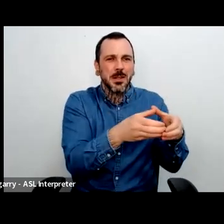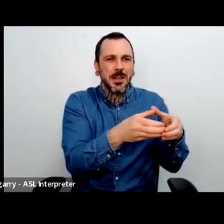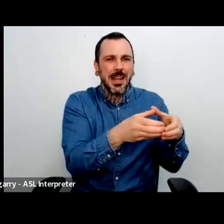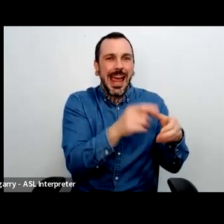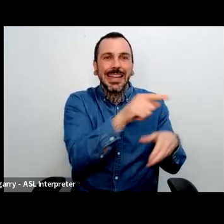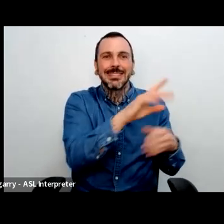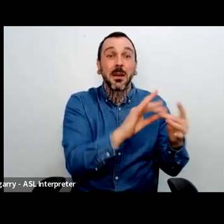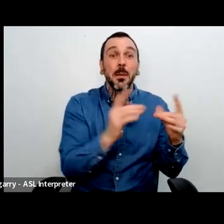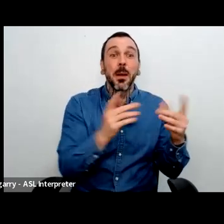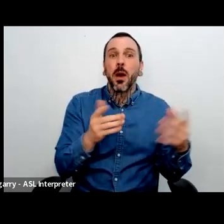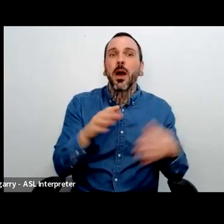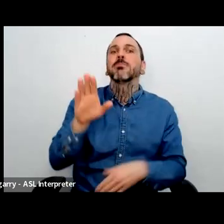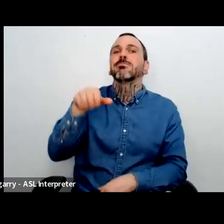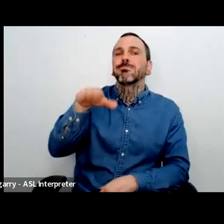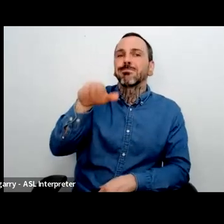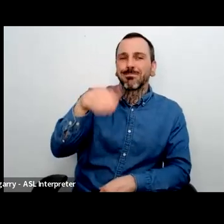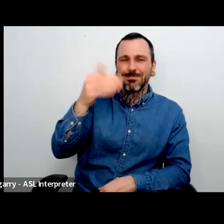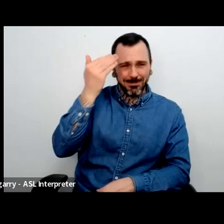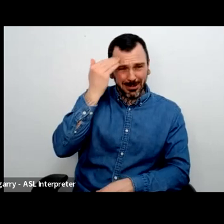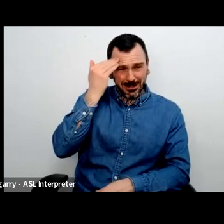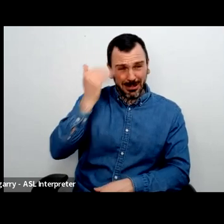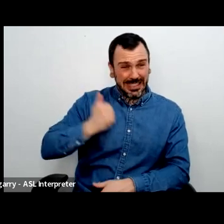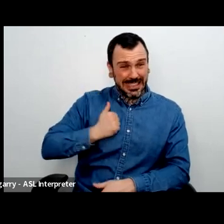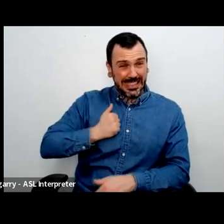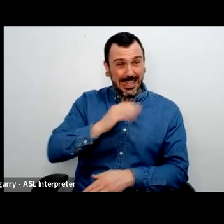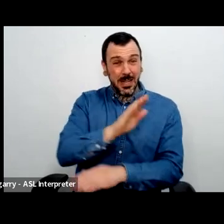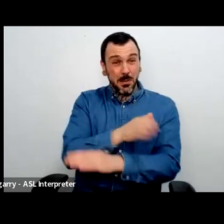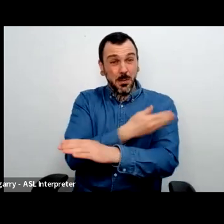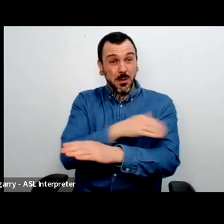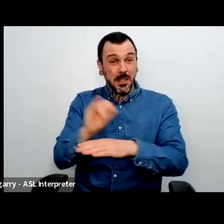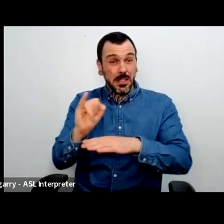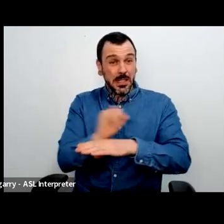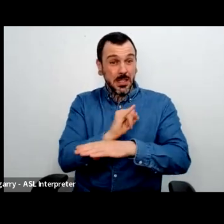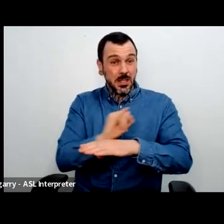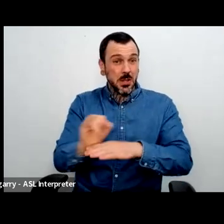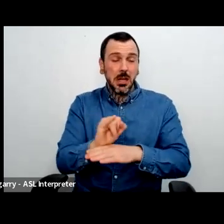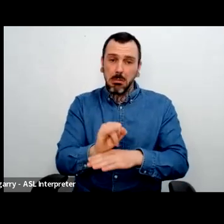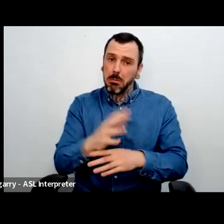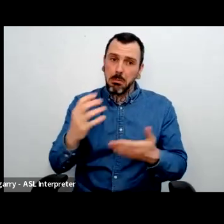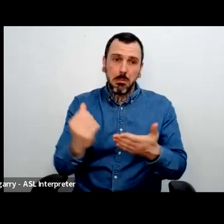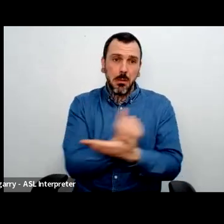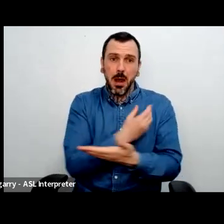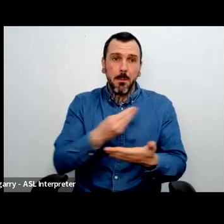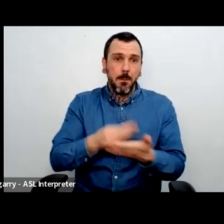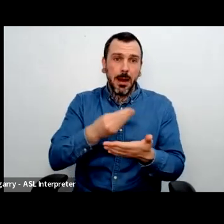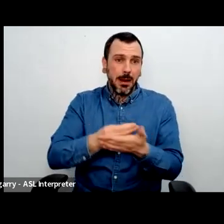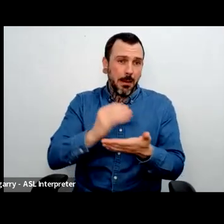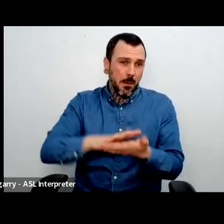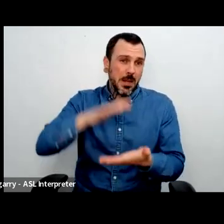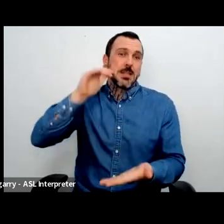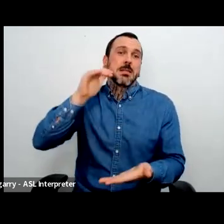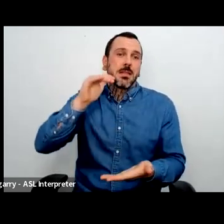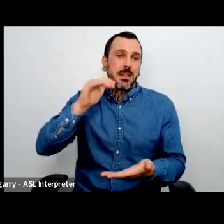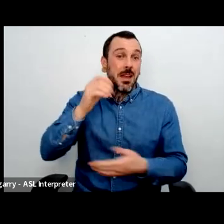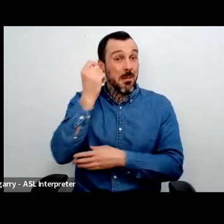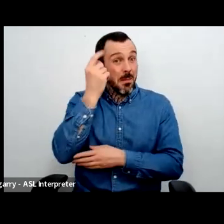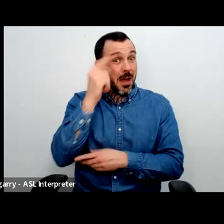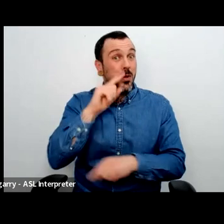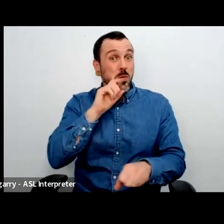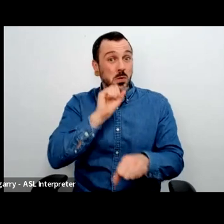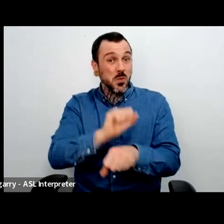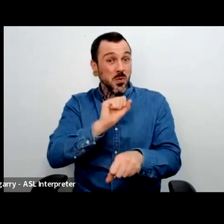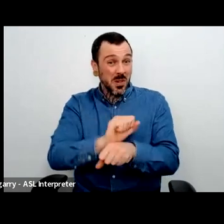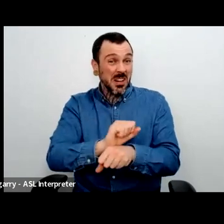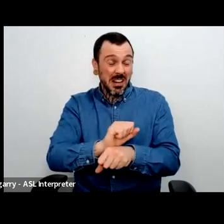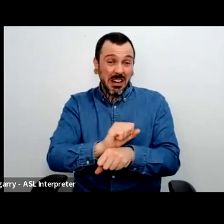you know, the Canadian music industry is a great place to become rich, but it's a terrible place to earn a living. And I